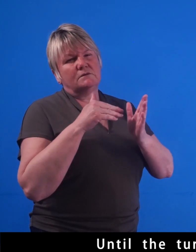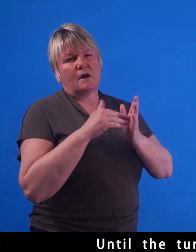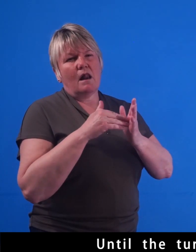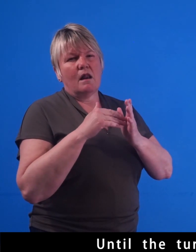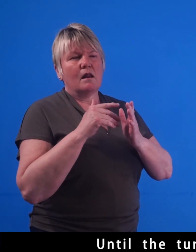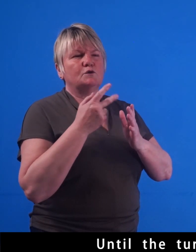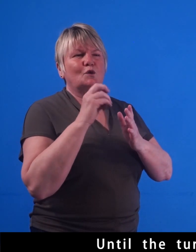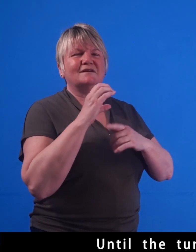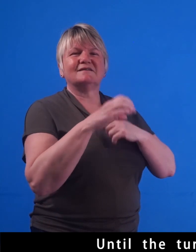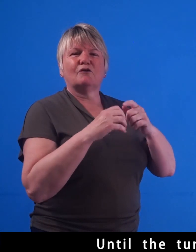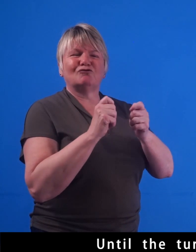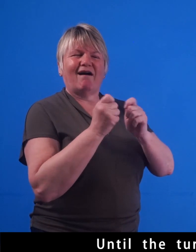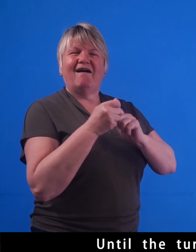Until the turn of the 20th century,